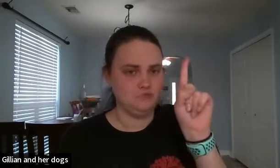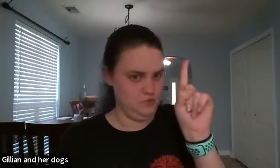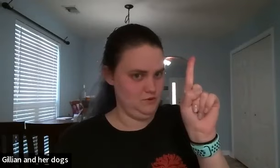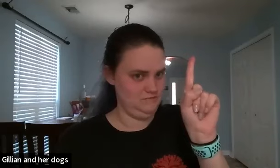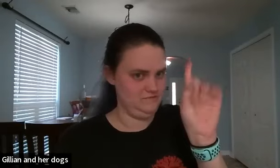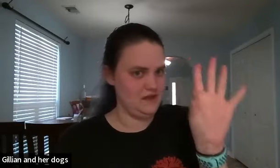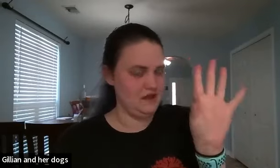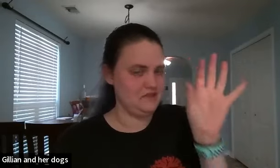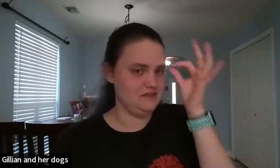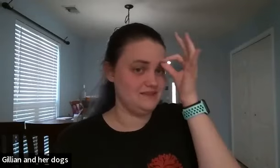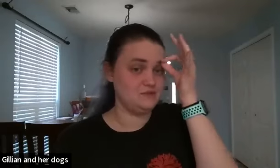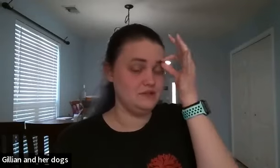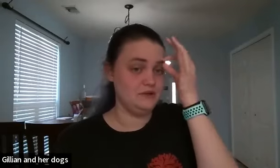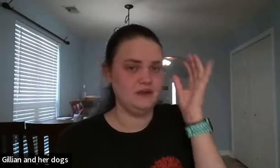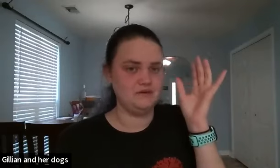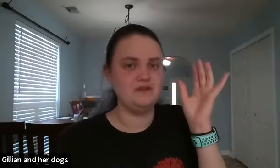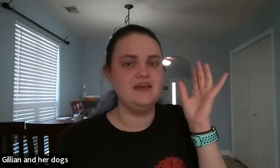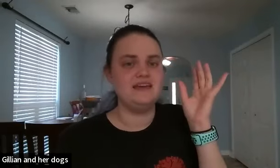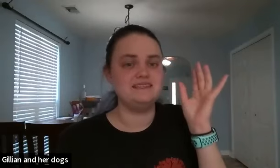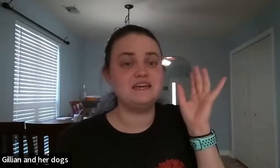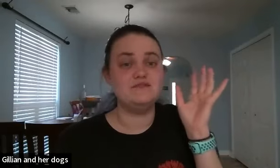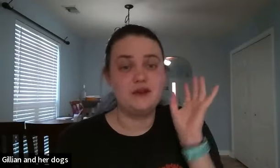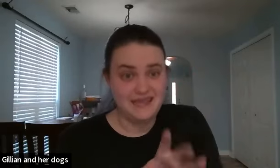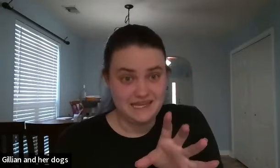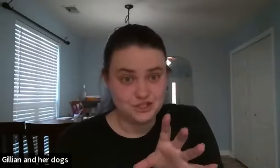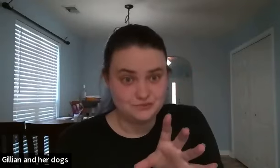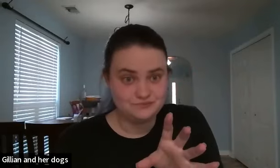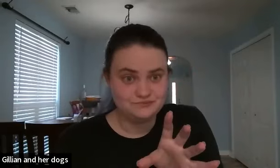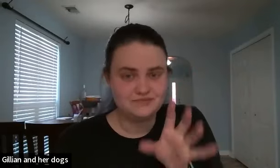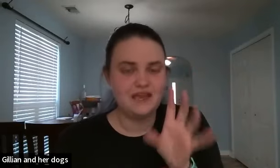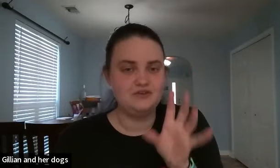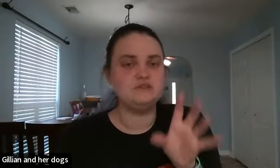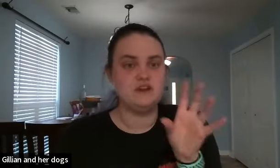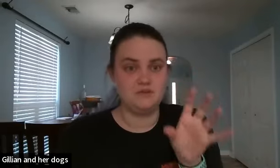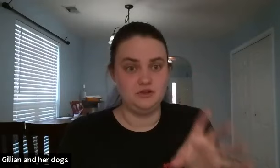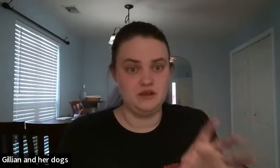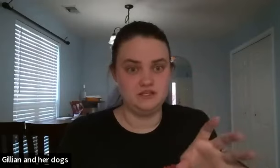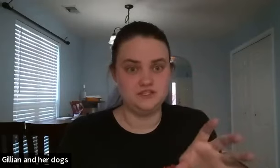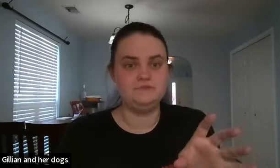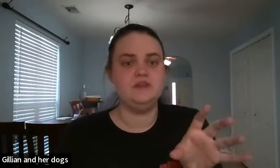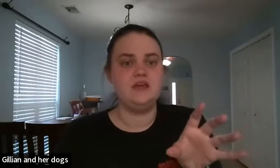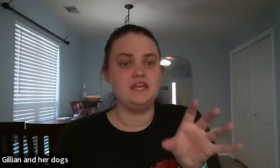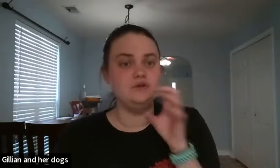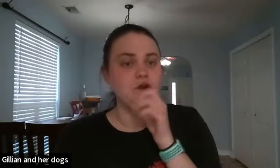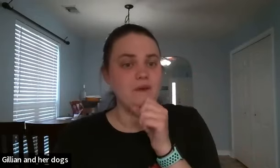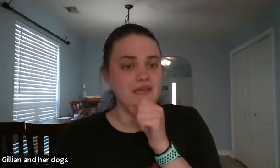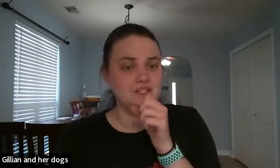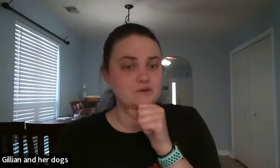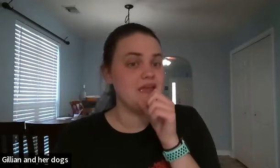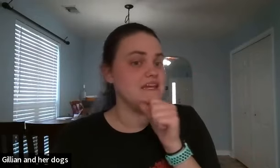one more. And I think this one you'll be okay with, is the sign for age. Like how you would talk about your age. And you'd go age. So